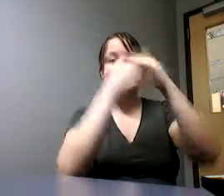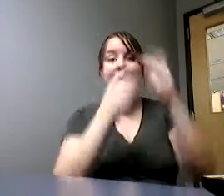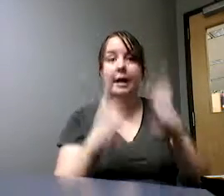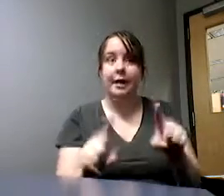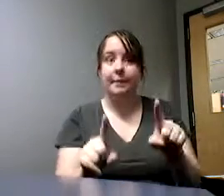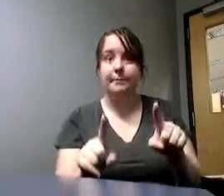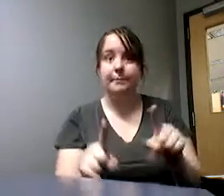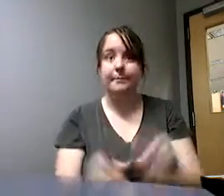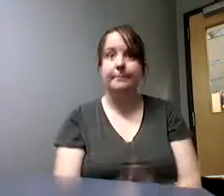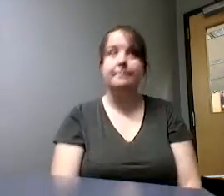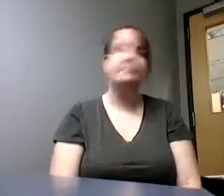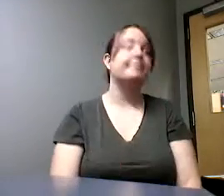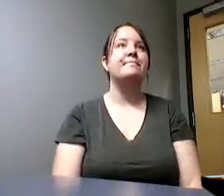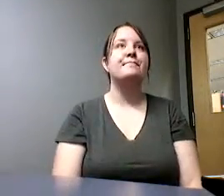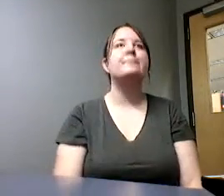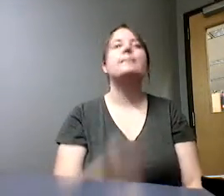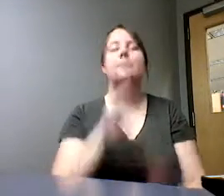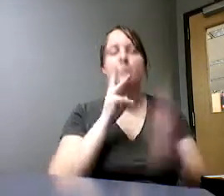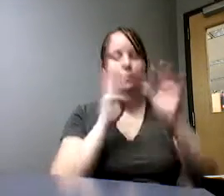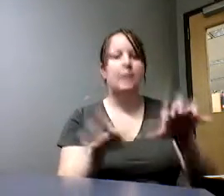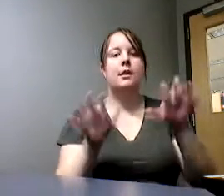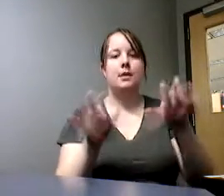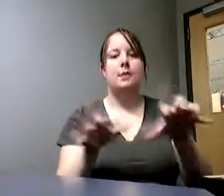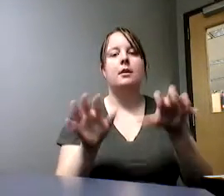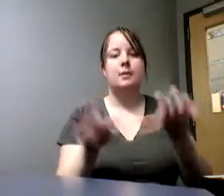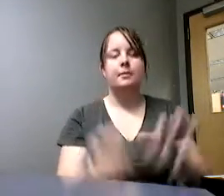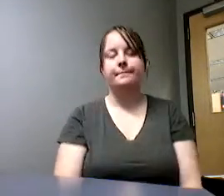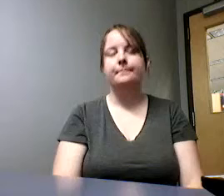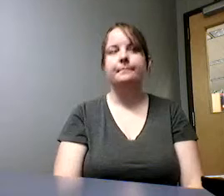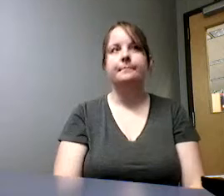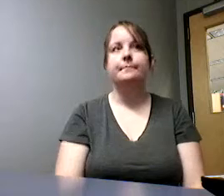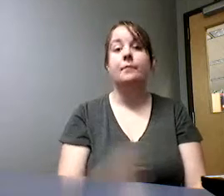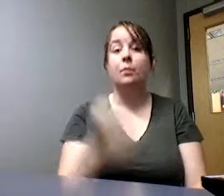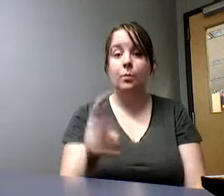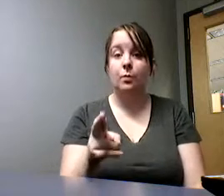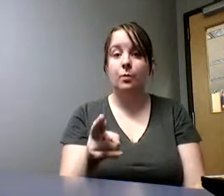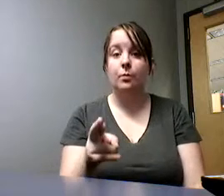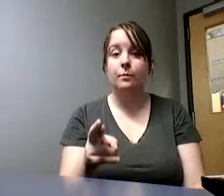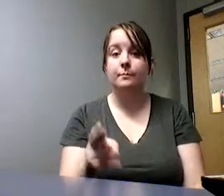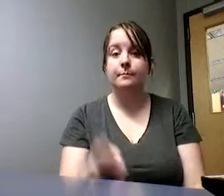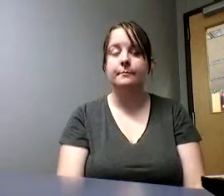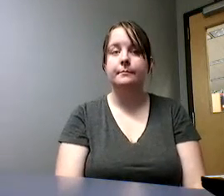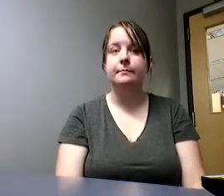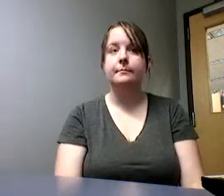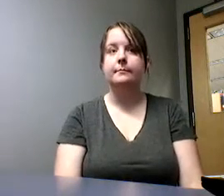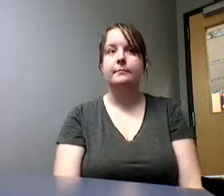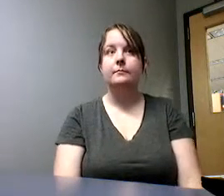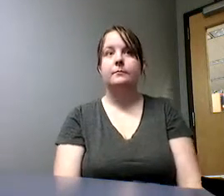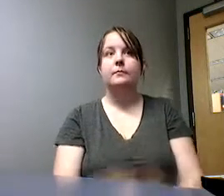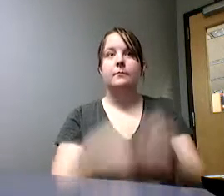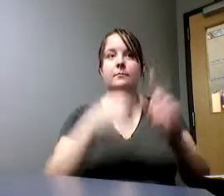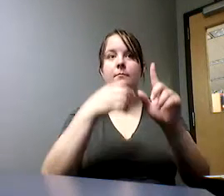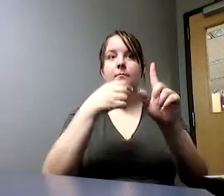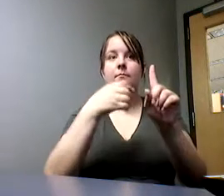Jim? It rains. Or you get a rapid temperature change, and then suddenly